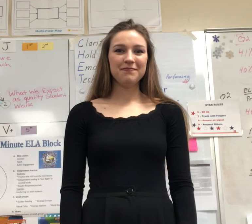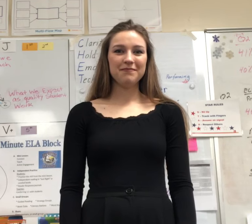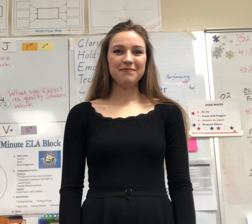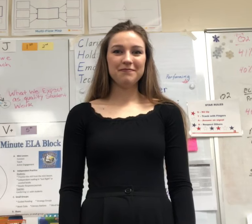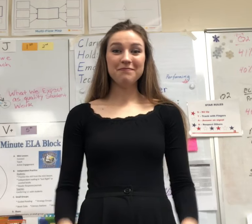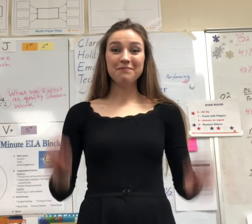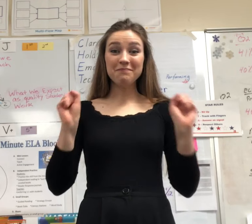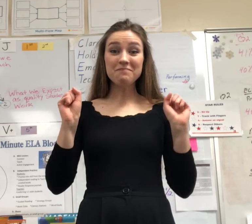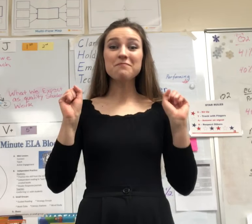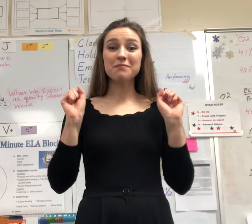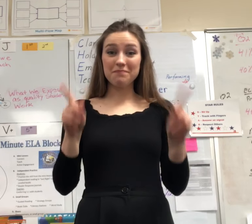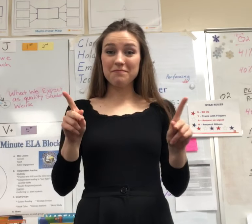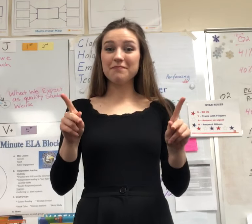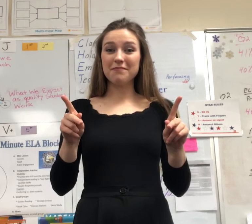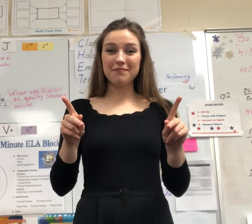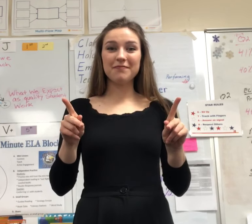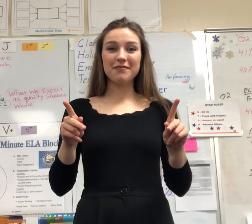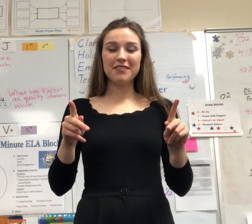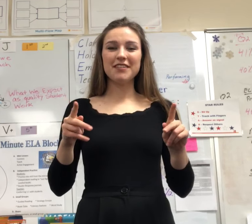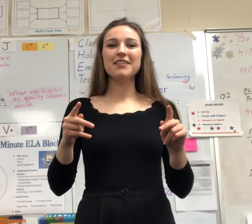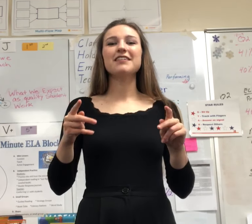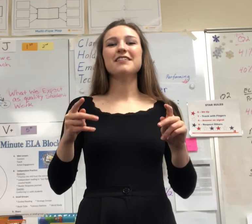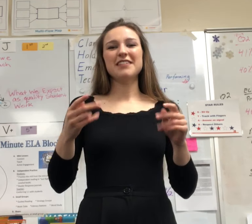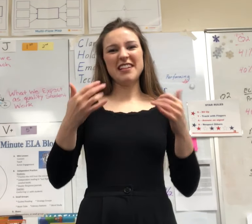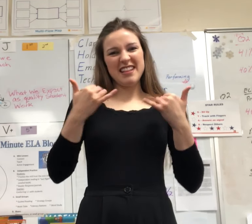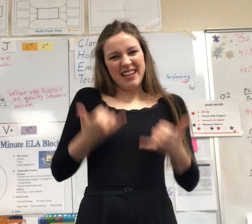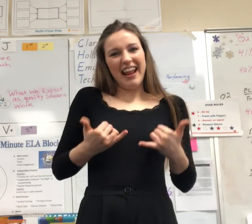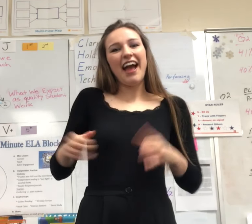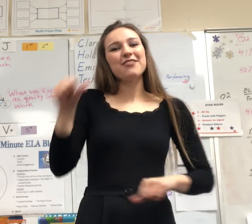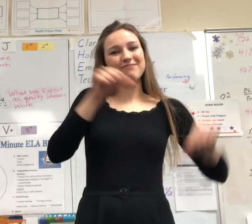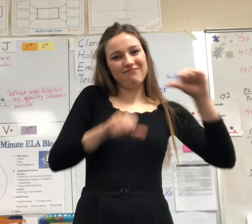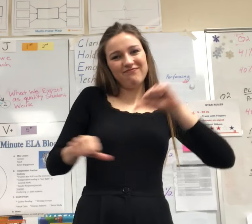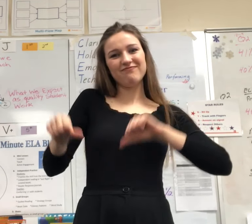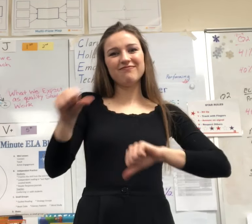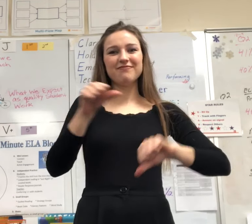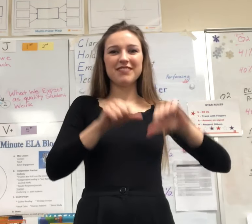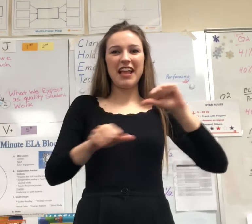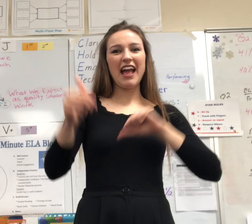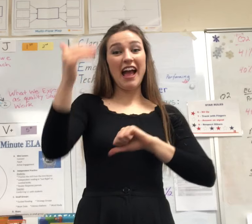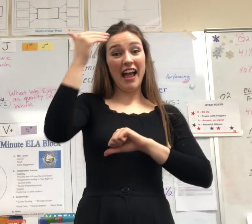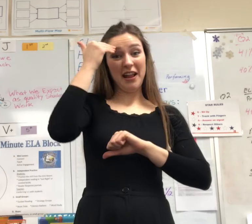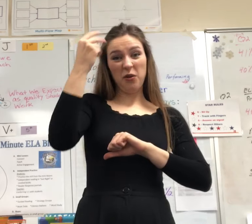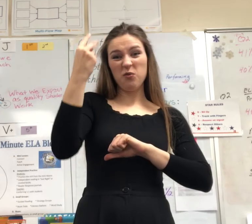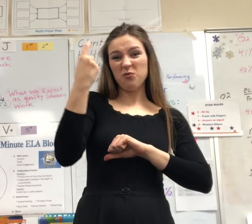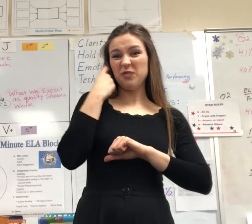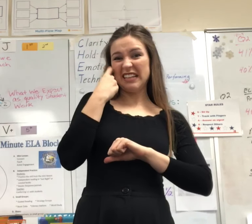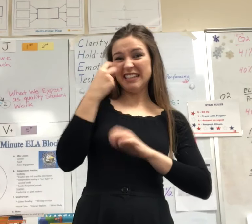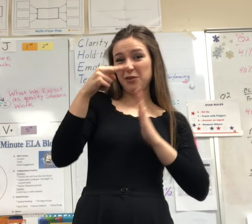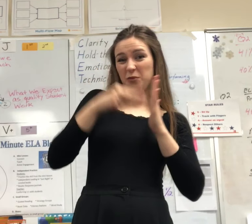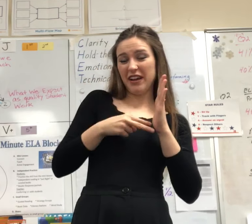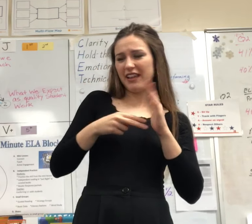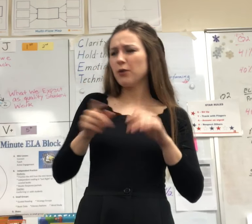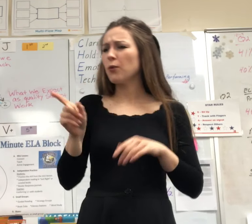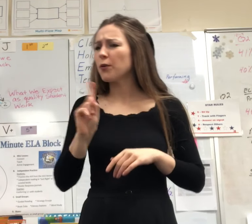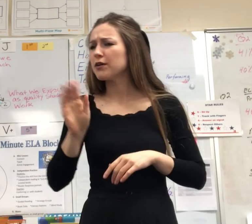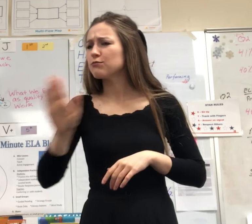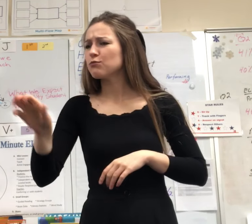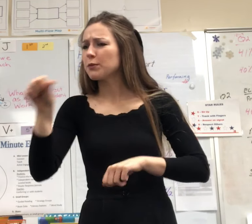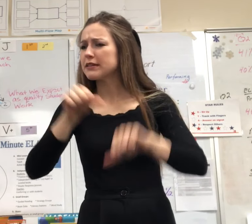Okay. Guys, we're going to get back into science. I know we've done some reading. Where is your science journal? All